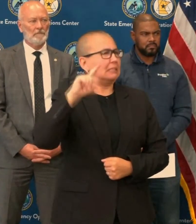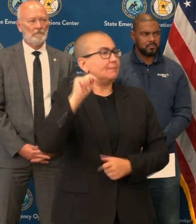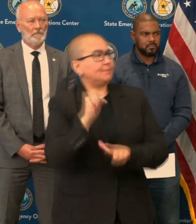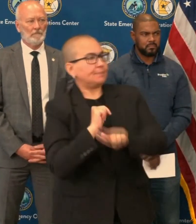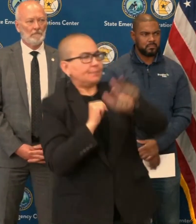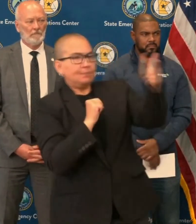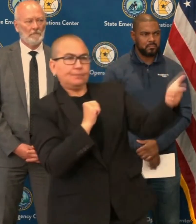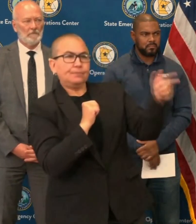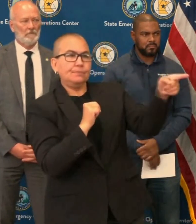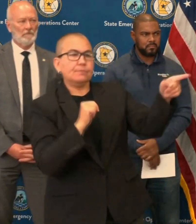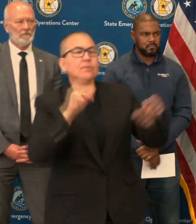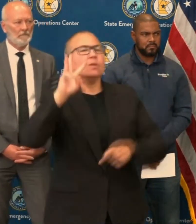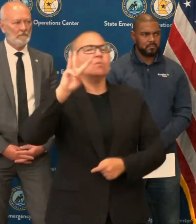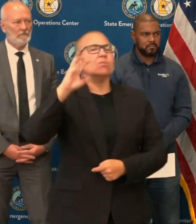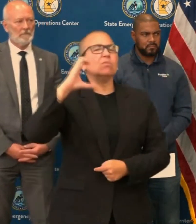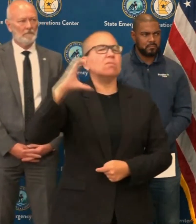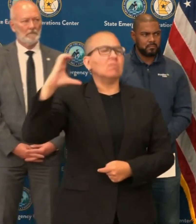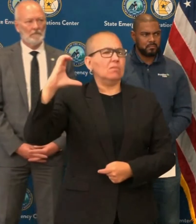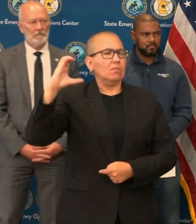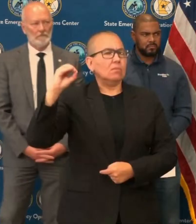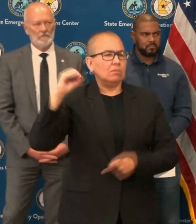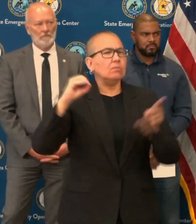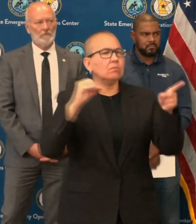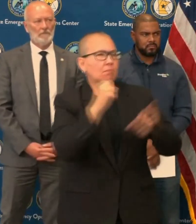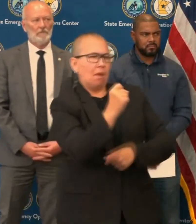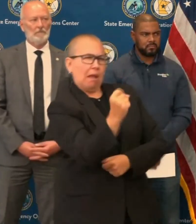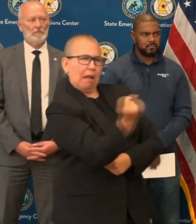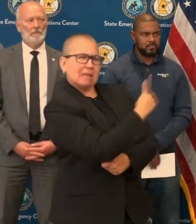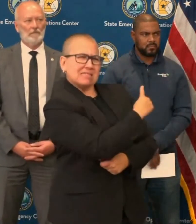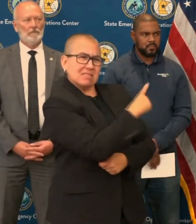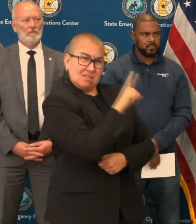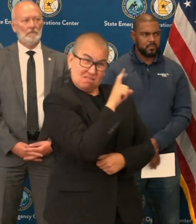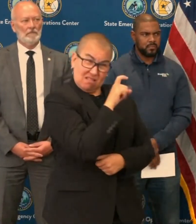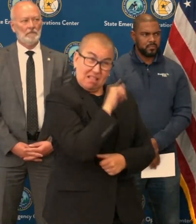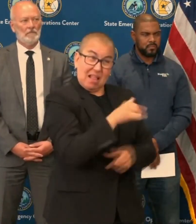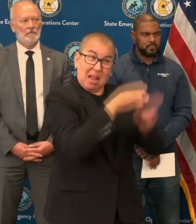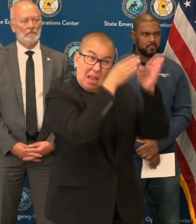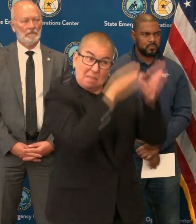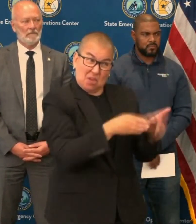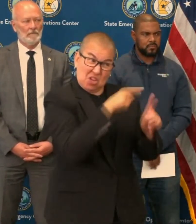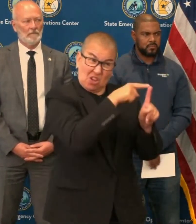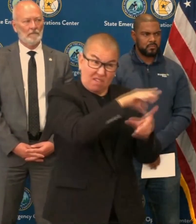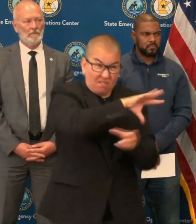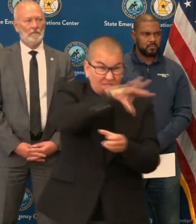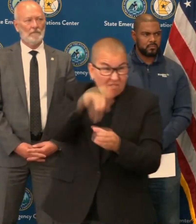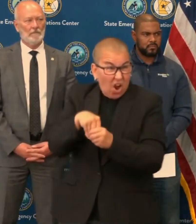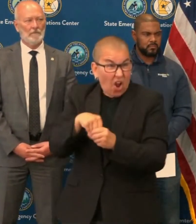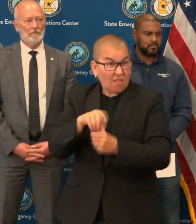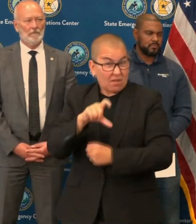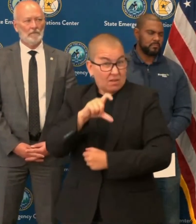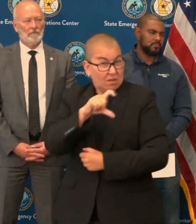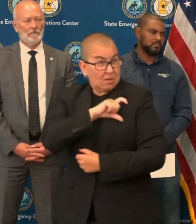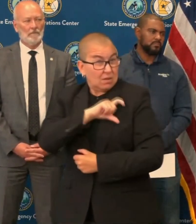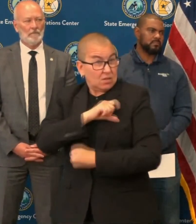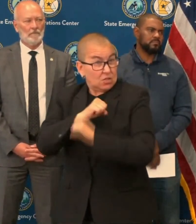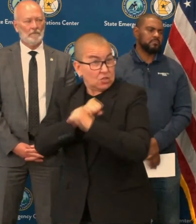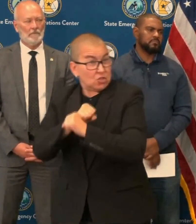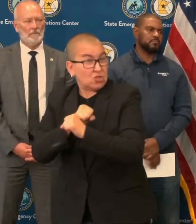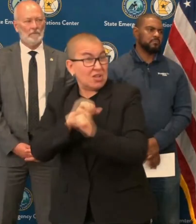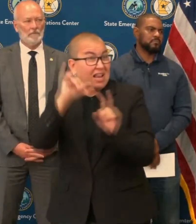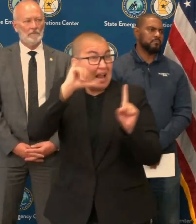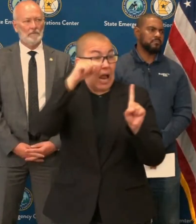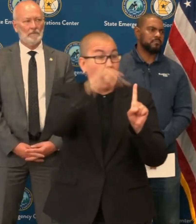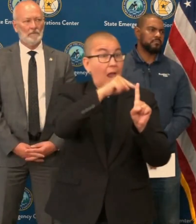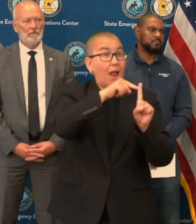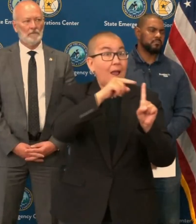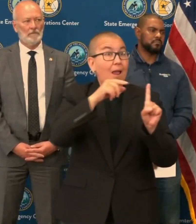we know this guy, it was at least affiliated with some sort of security company according to its own website that has highly trained security individuals.